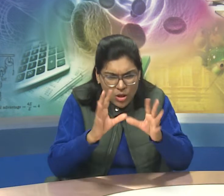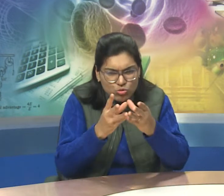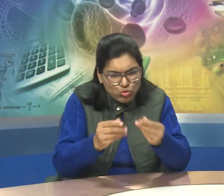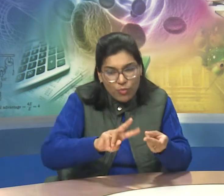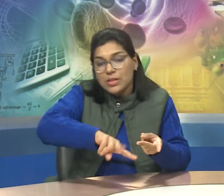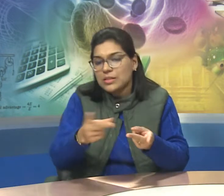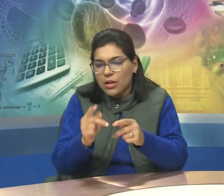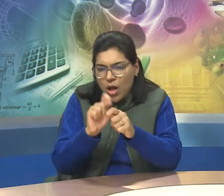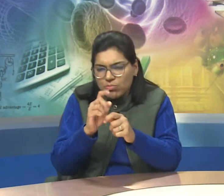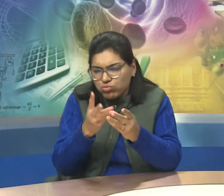find out